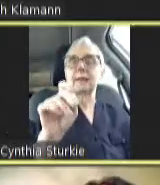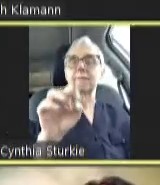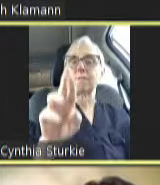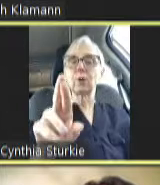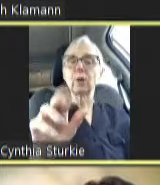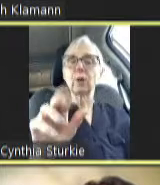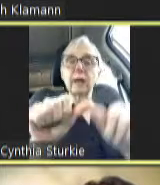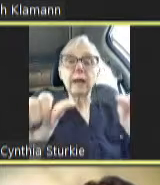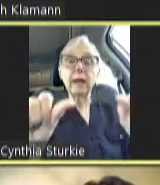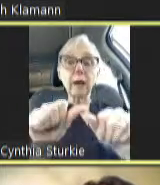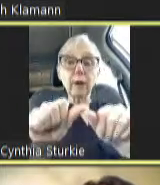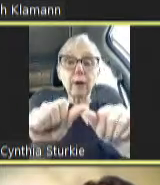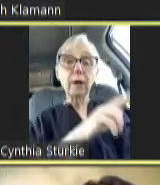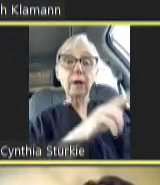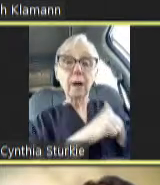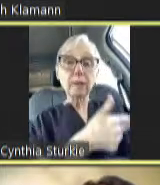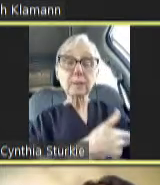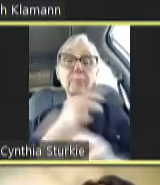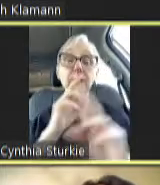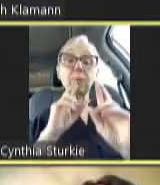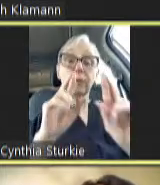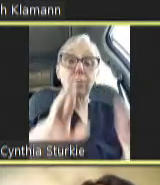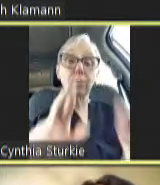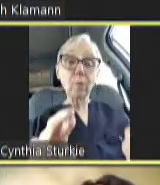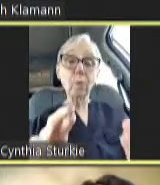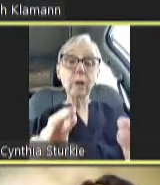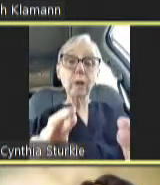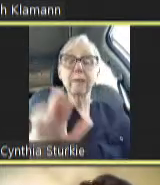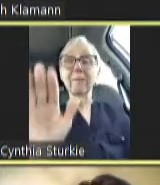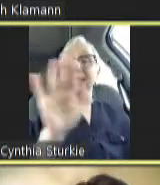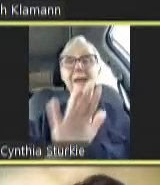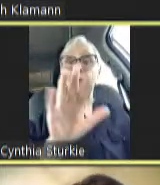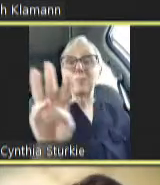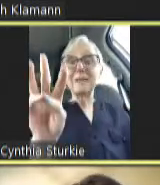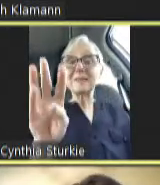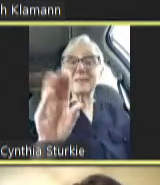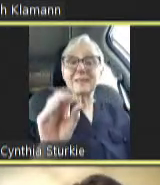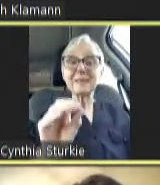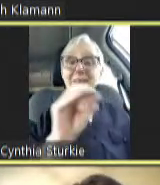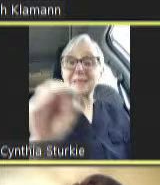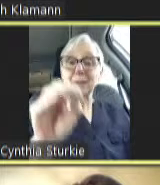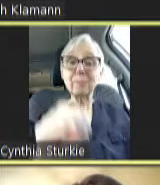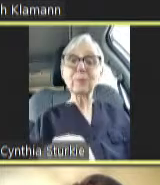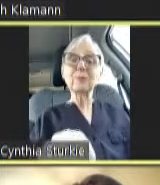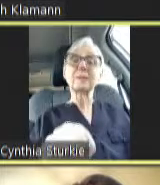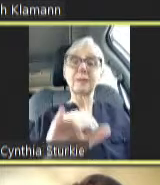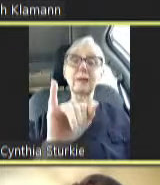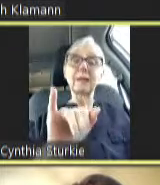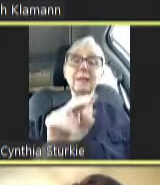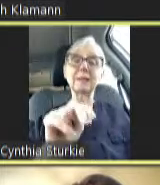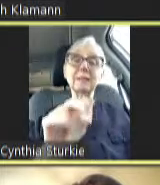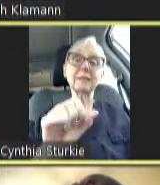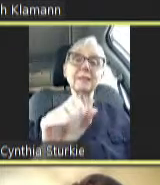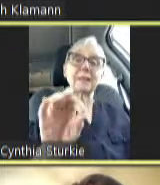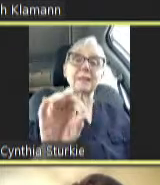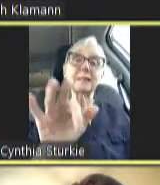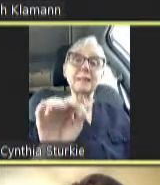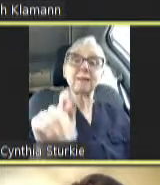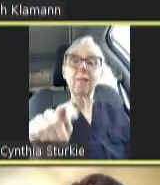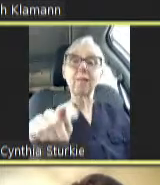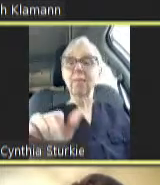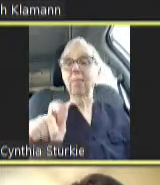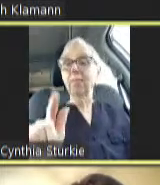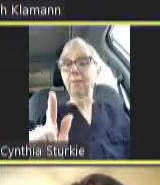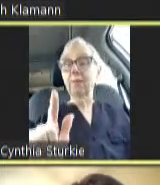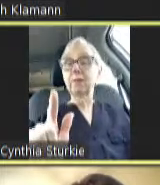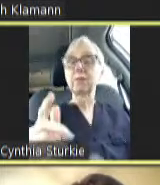of the inverse, that they had about 60% that they thought were incidental. And I just wanted to find out, do you think